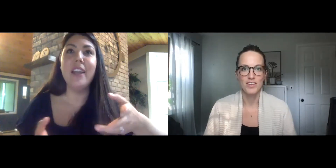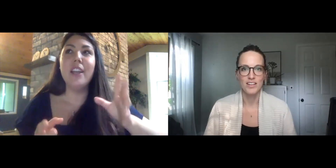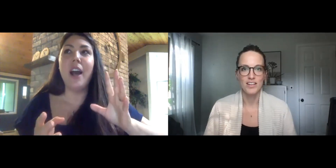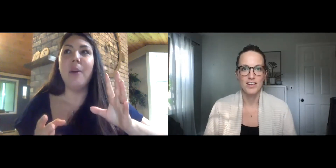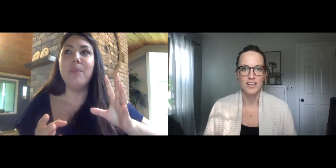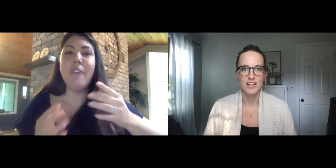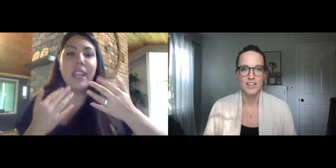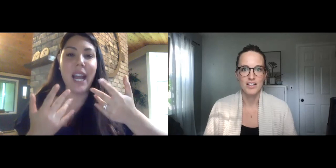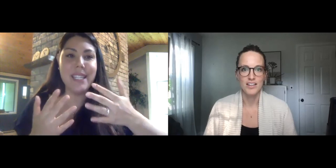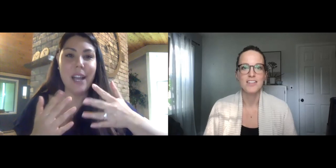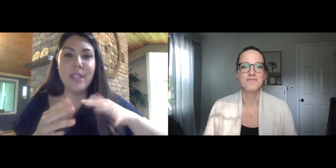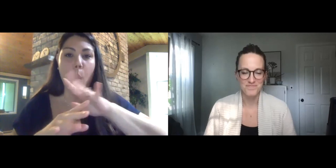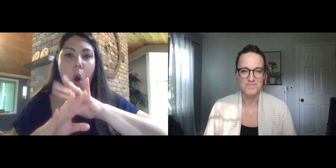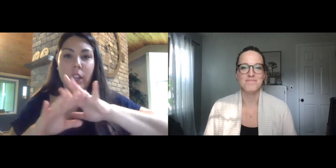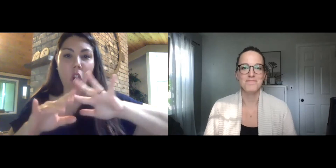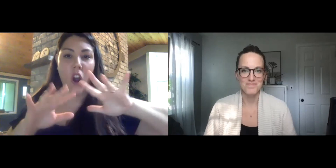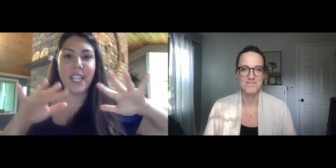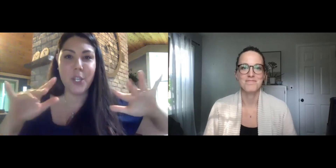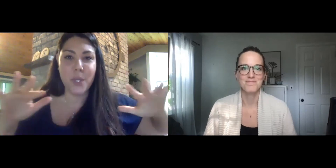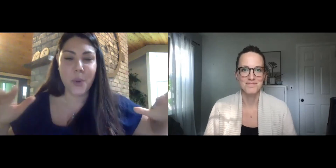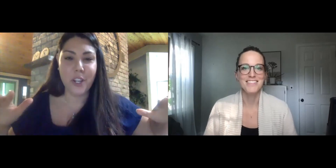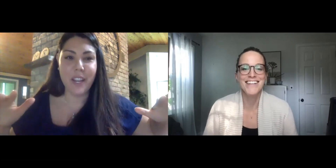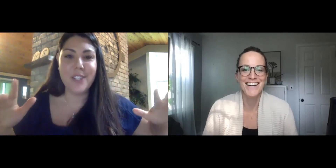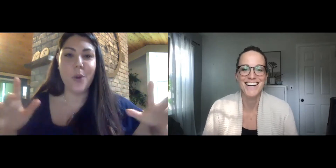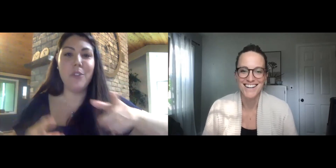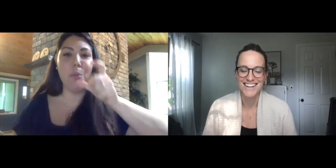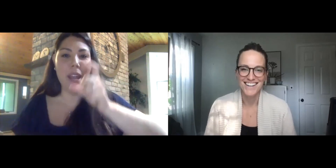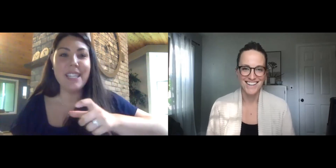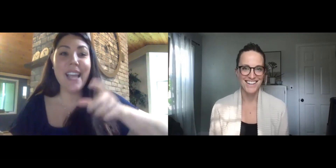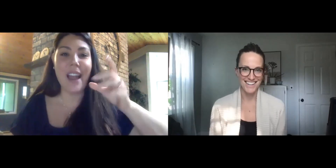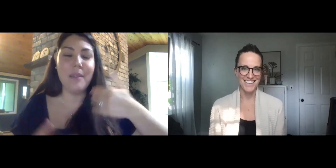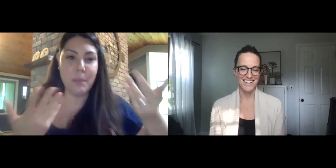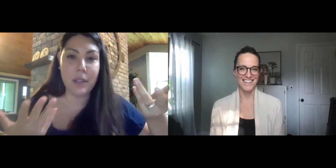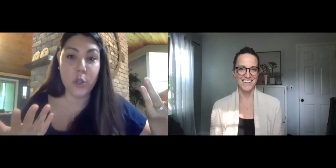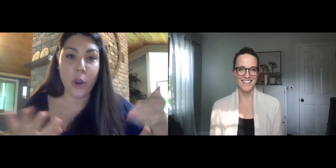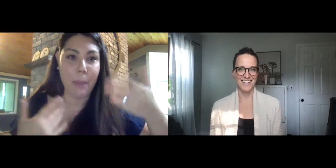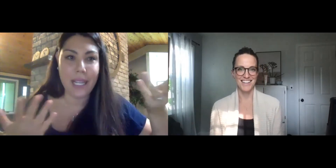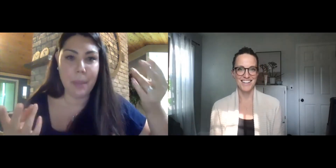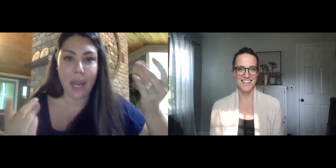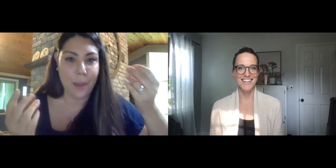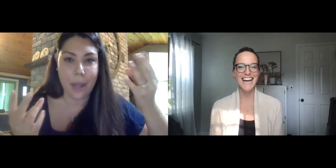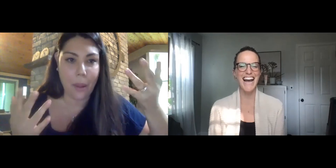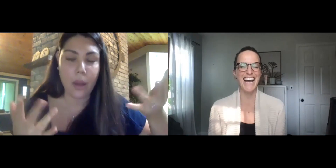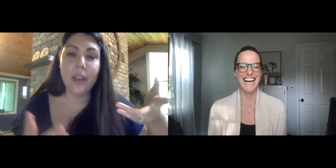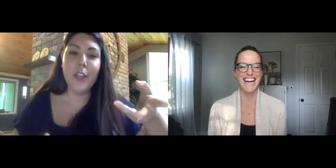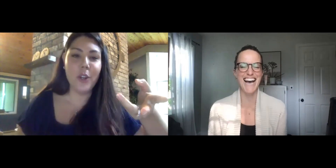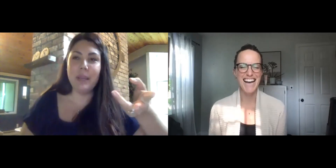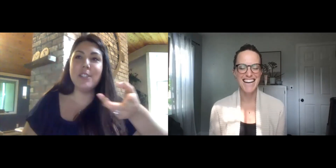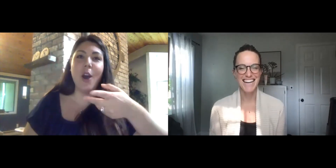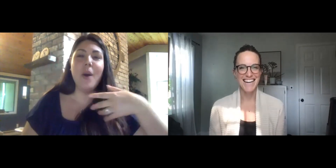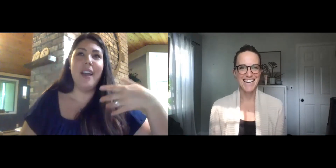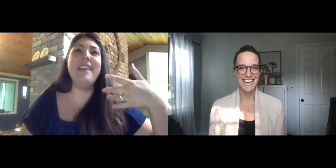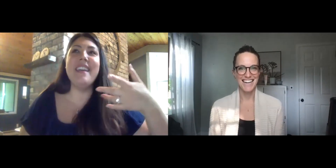that everything kind of sounds like one long continuous word, right? So if you break it down, and me in New York, I'm like, blah, blah, blah, blah, blah, blah. You know what I